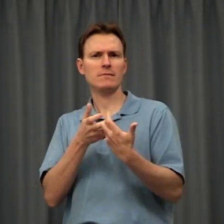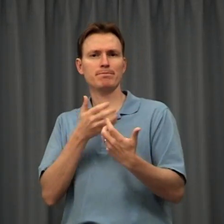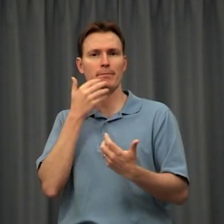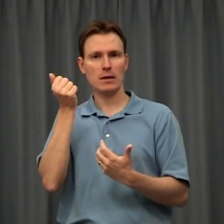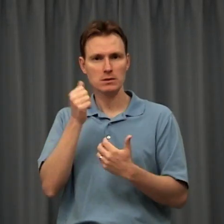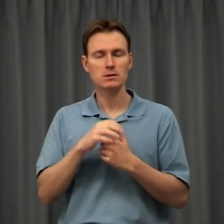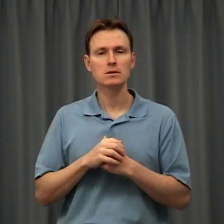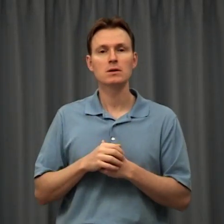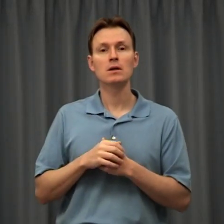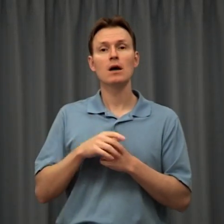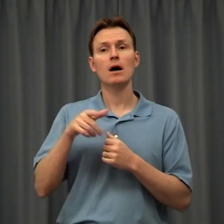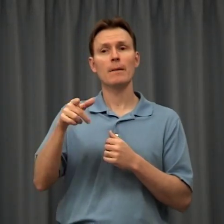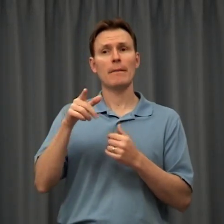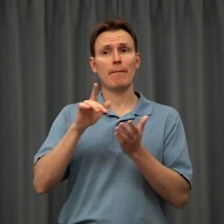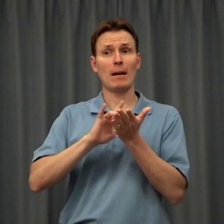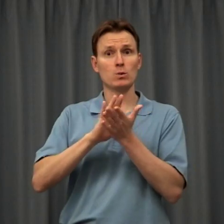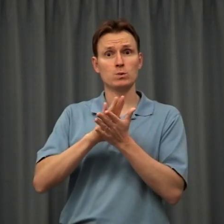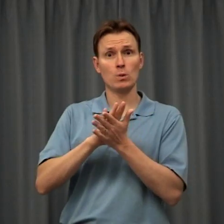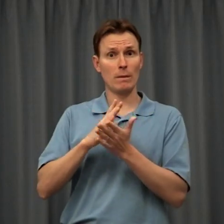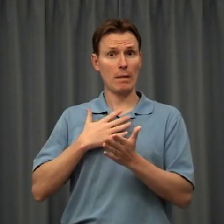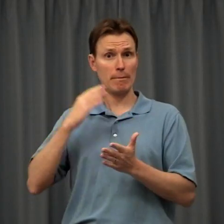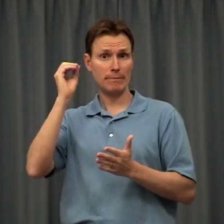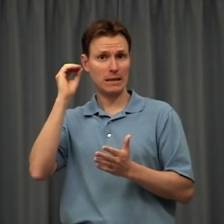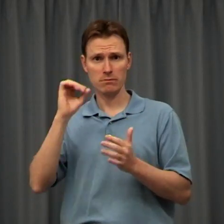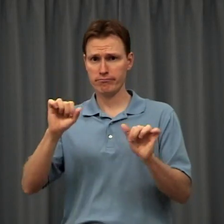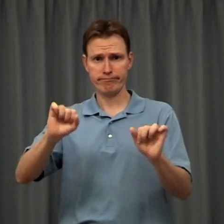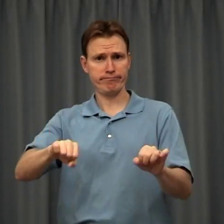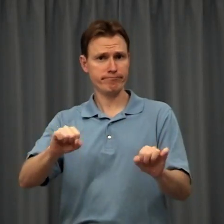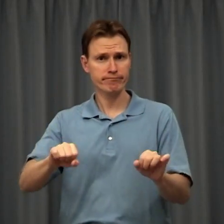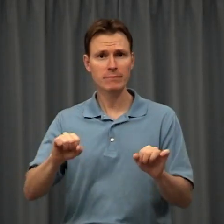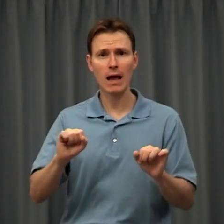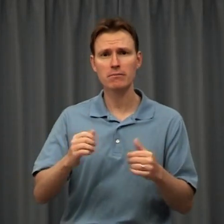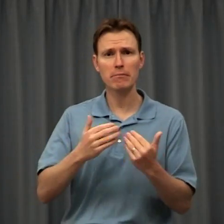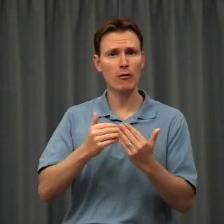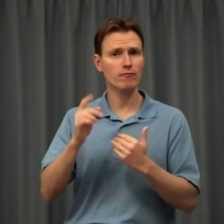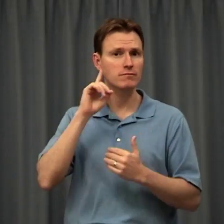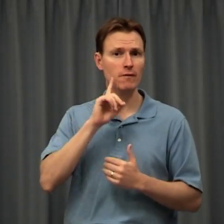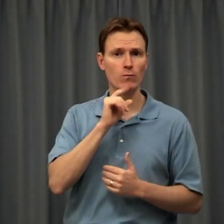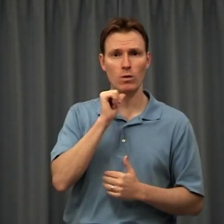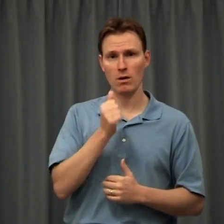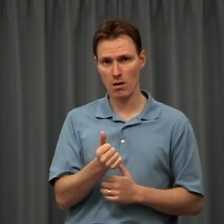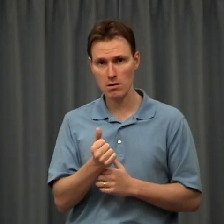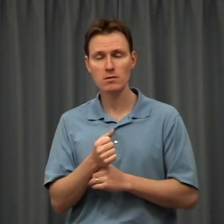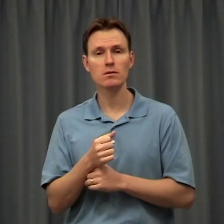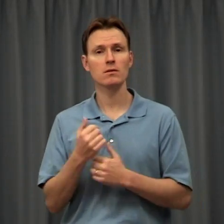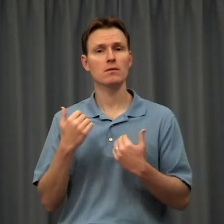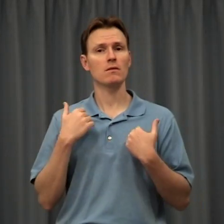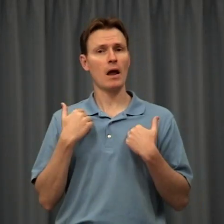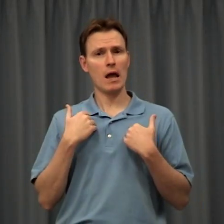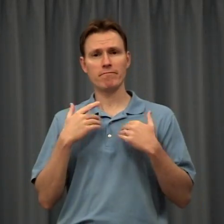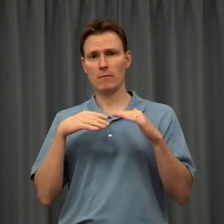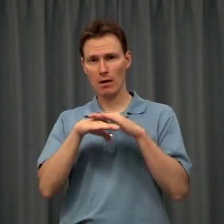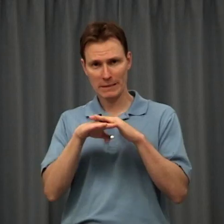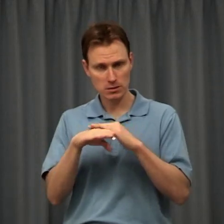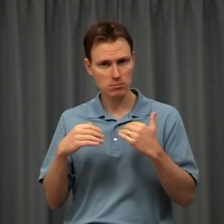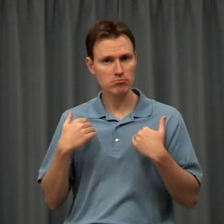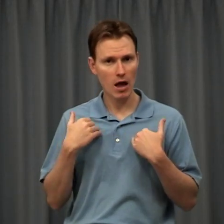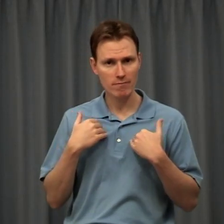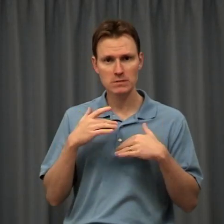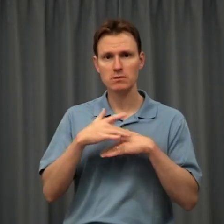go out there, experience, learn, see what fits you best. Medical school, in my opinion, is definitely possible.